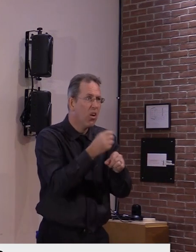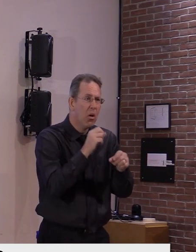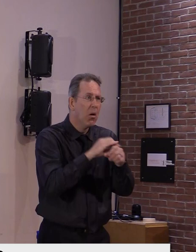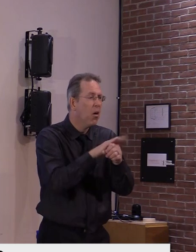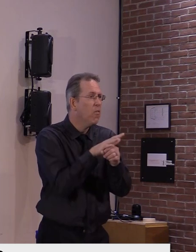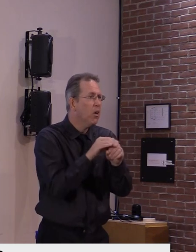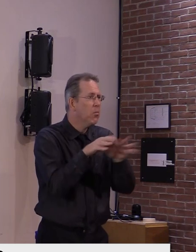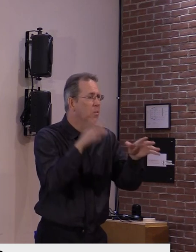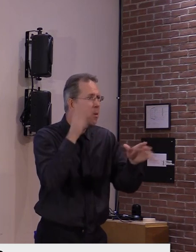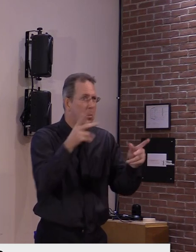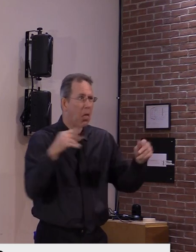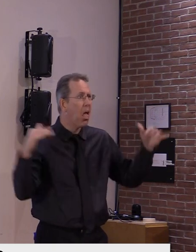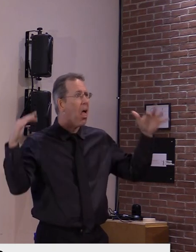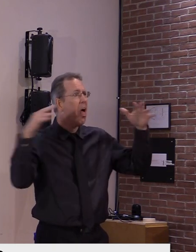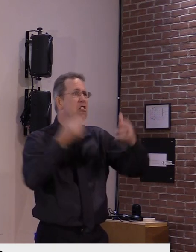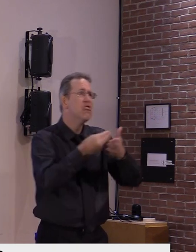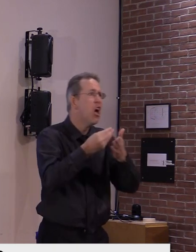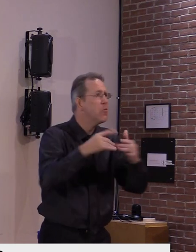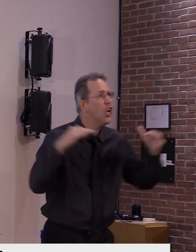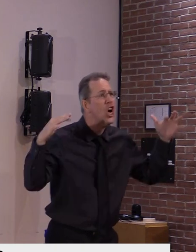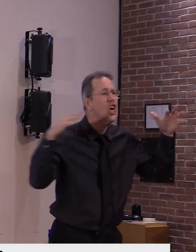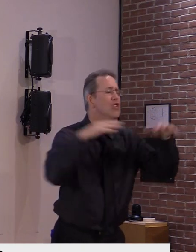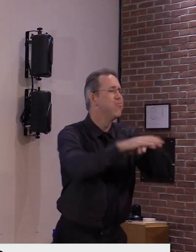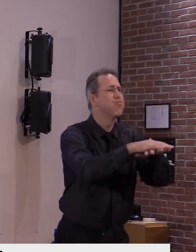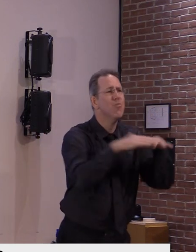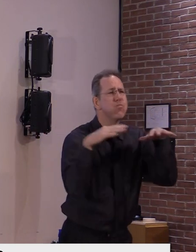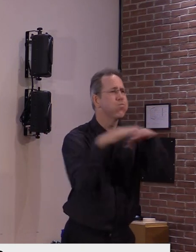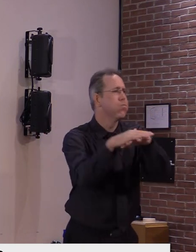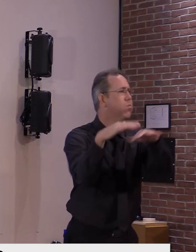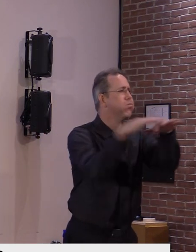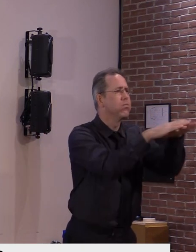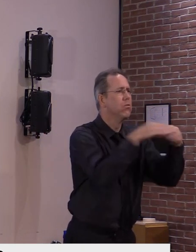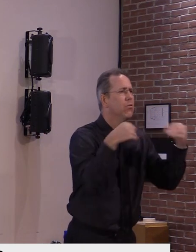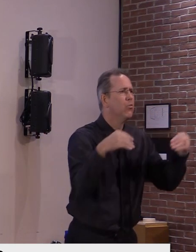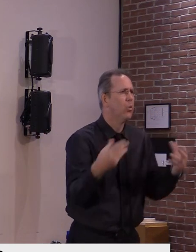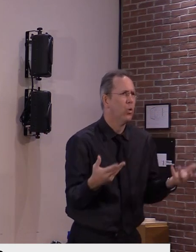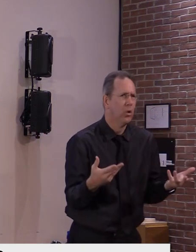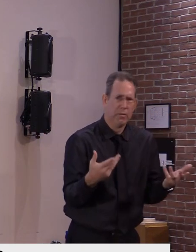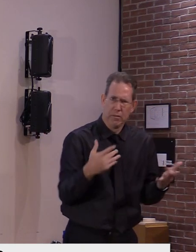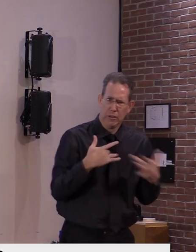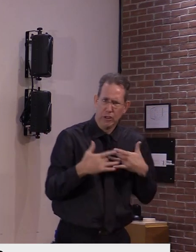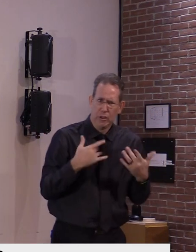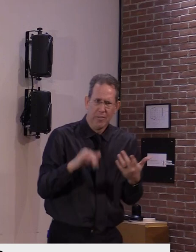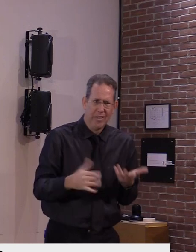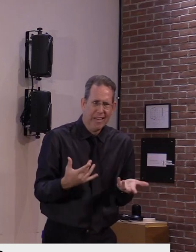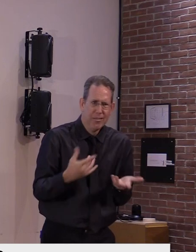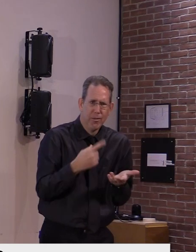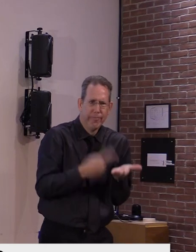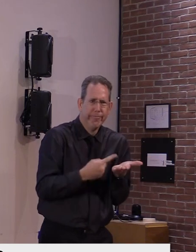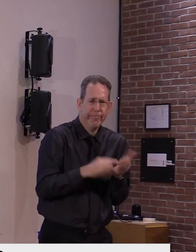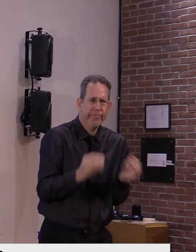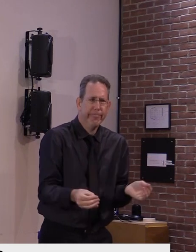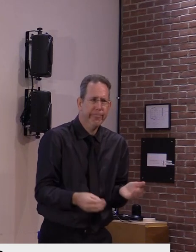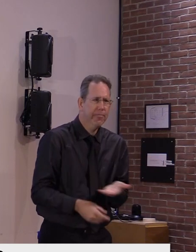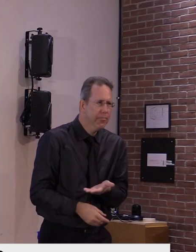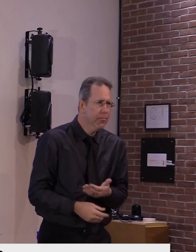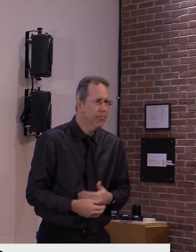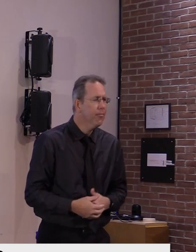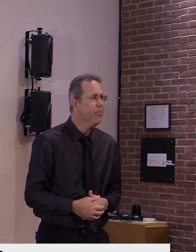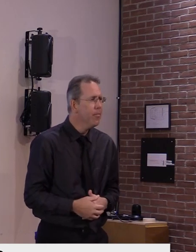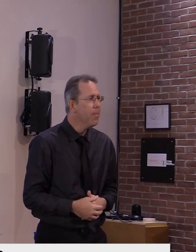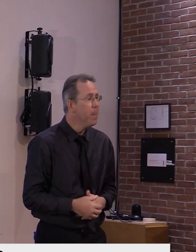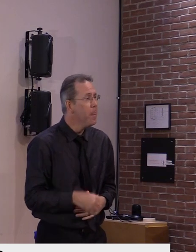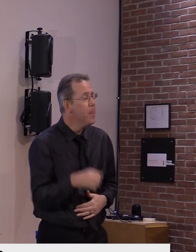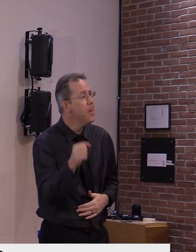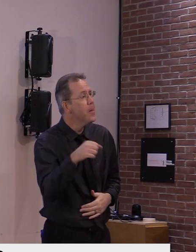Yeah, very good point, Ed, and something we are concerned about, and we hope that retailers we'll adhere to the guidance, make